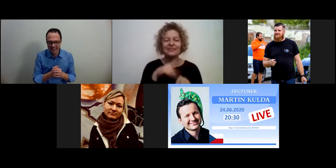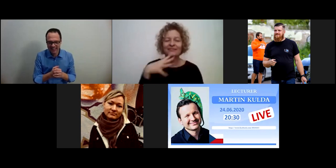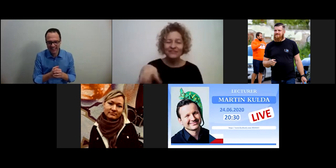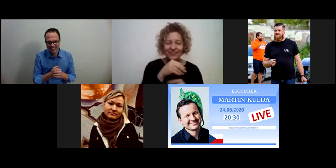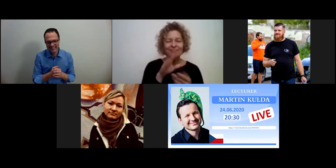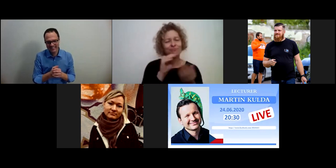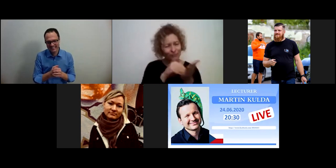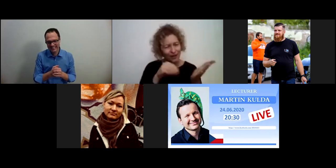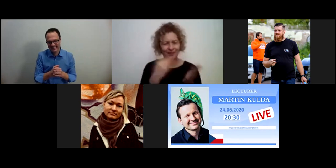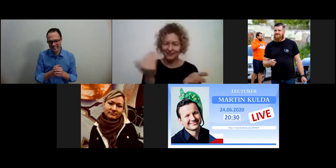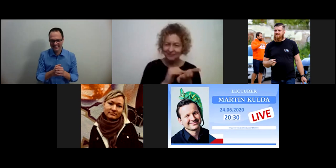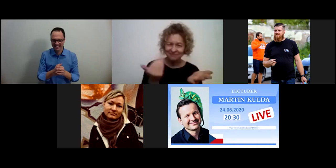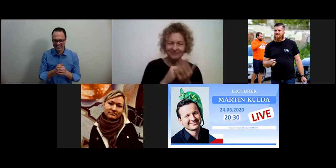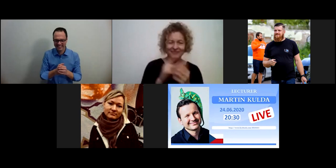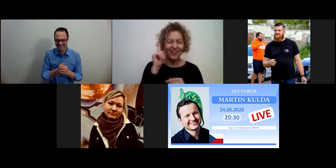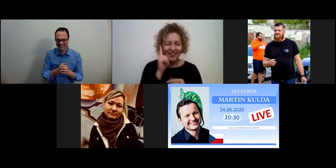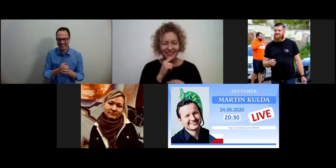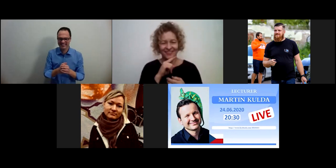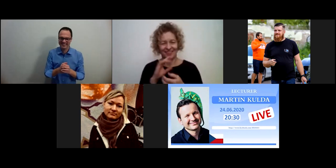much. Please keep going.